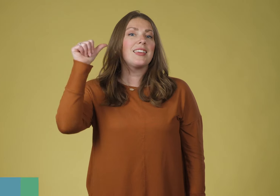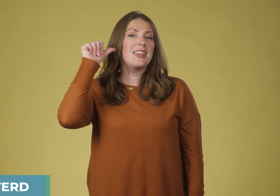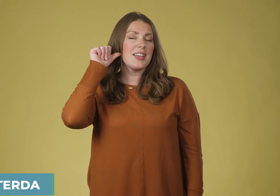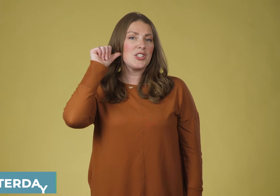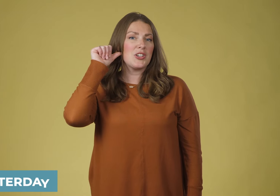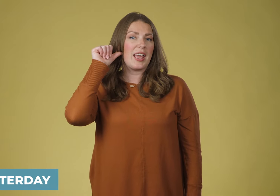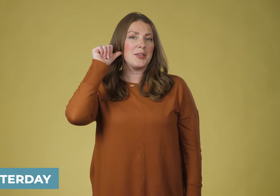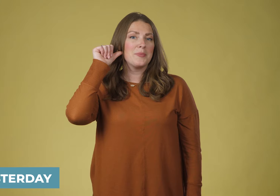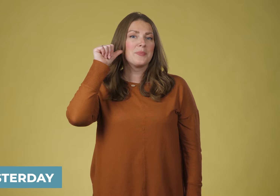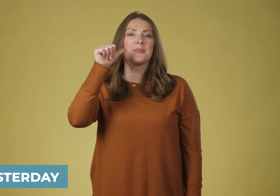Yesterday.